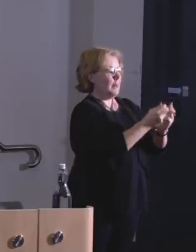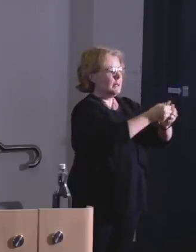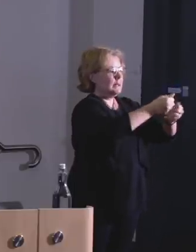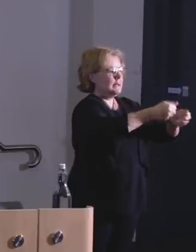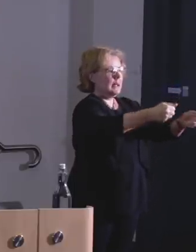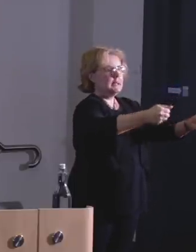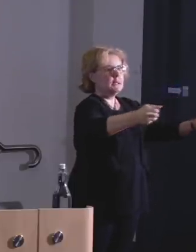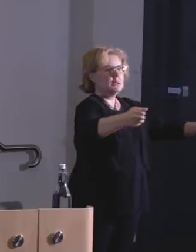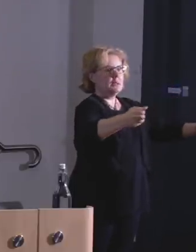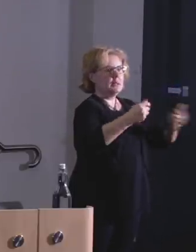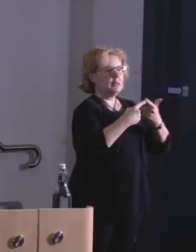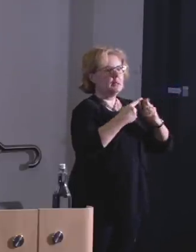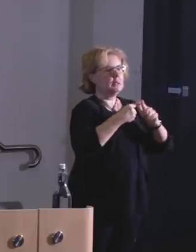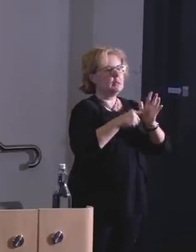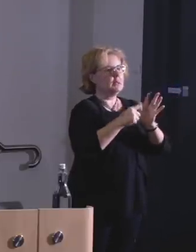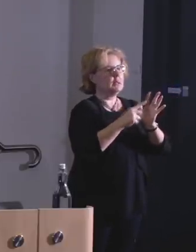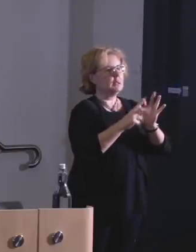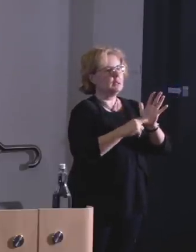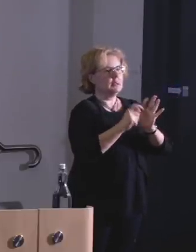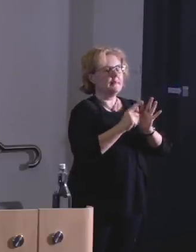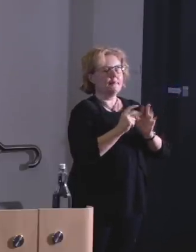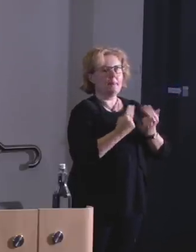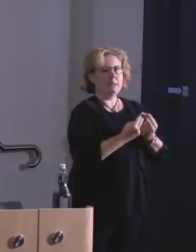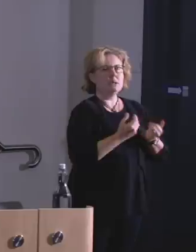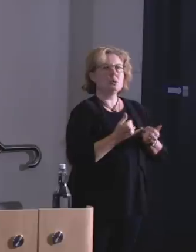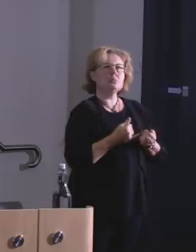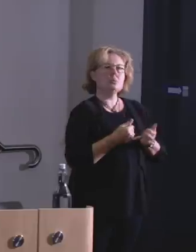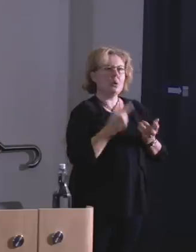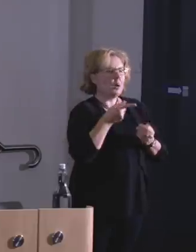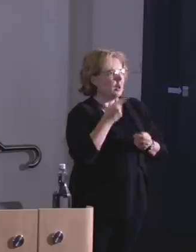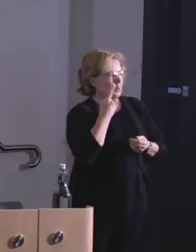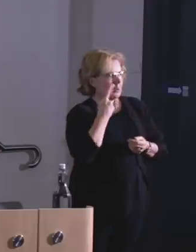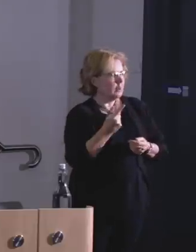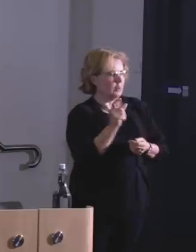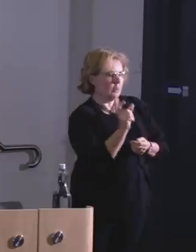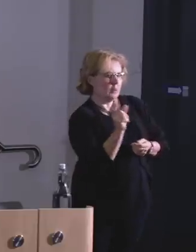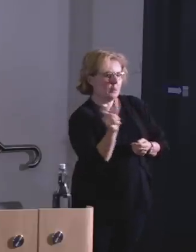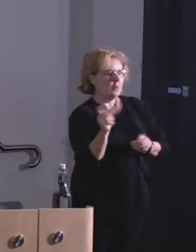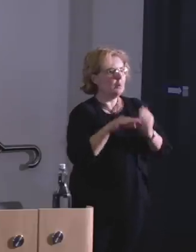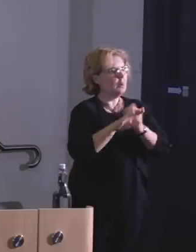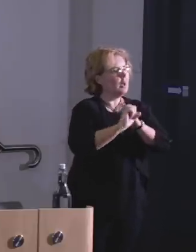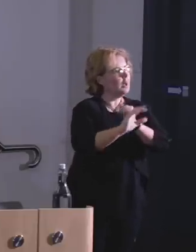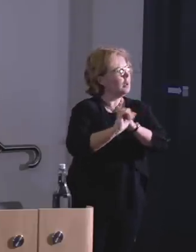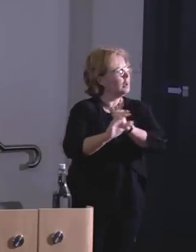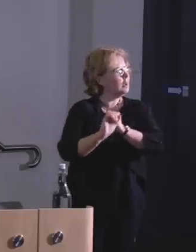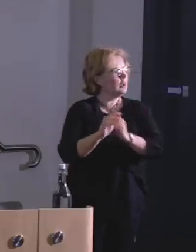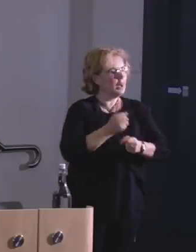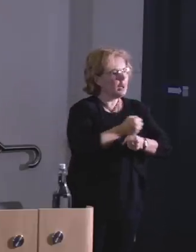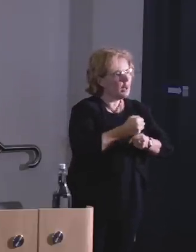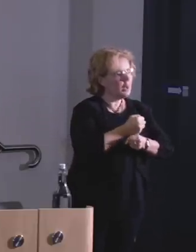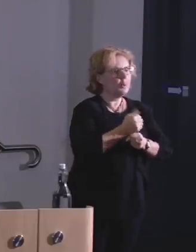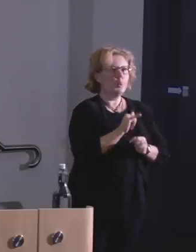you know, often we hear the words in a lot of advertisements, whether they be for cars or